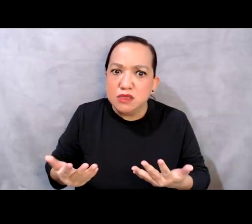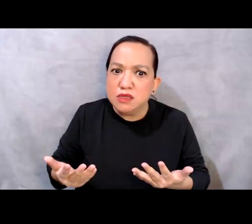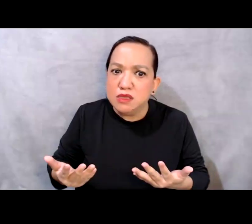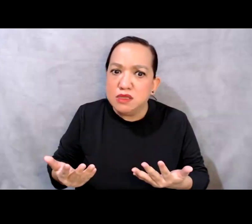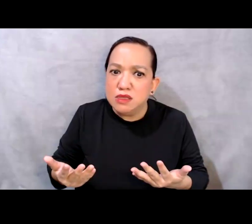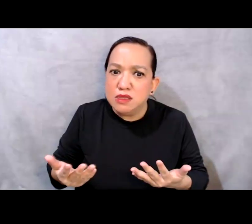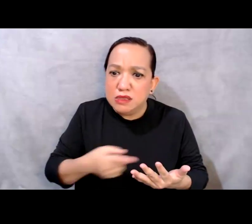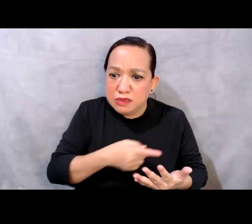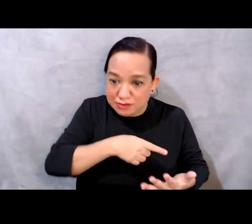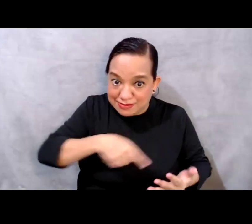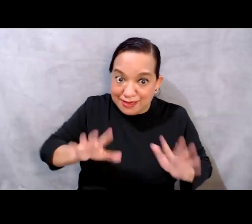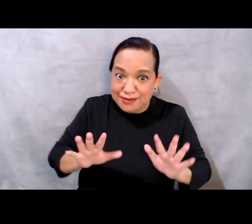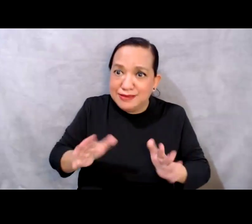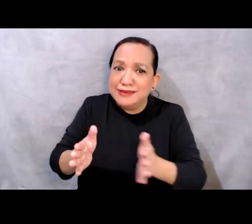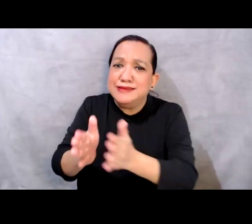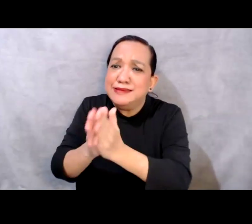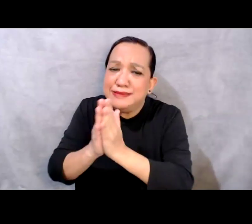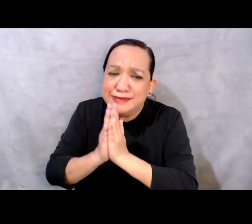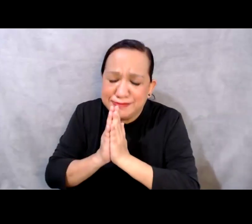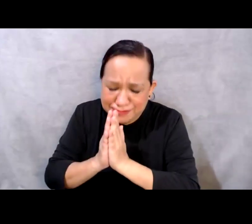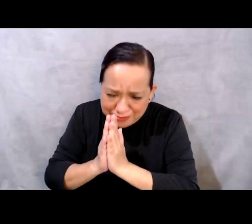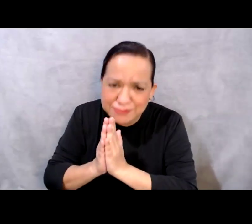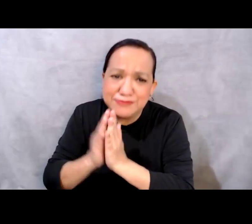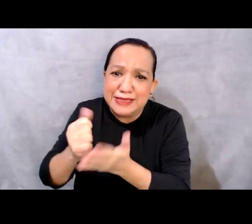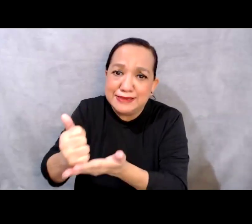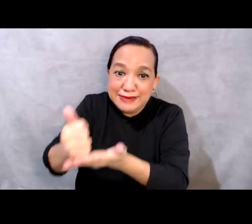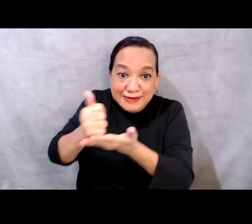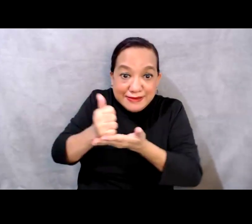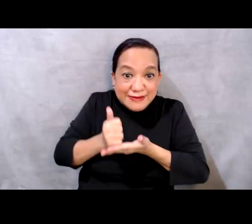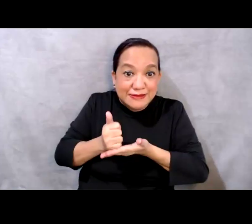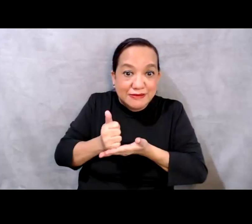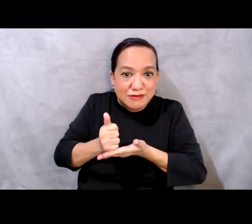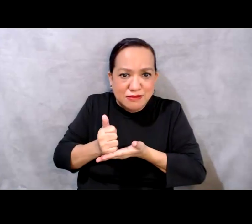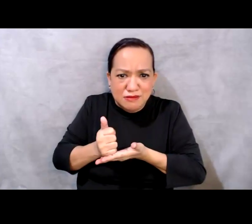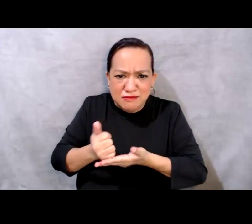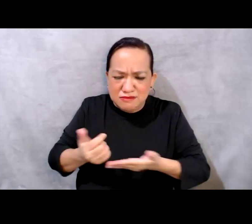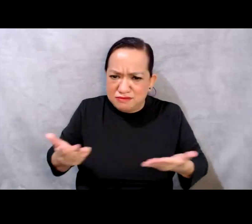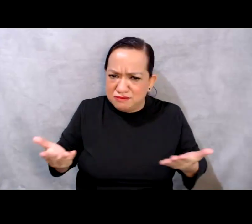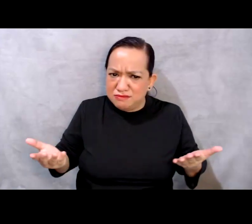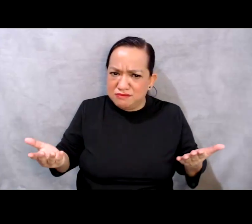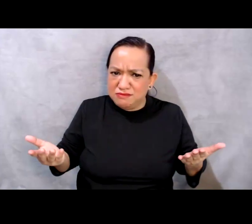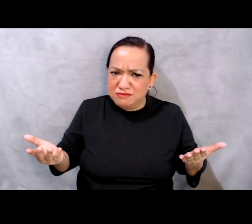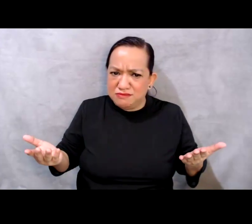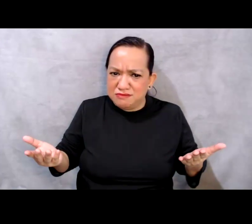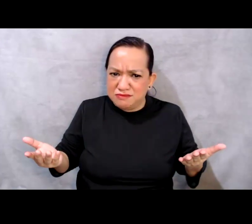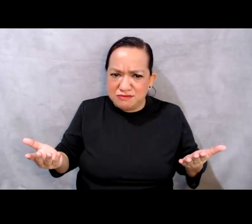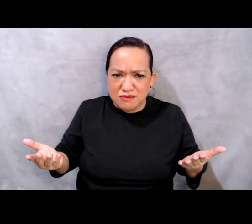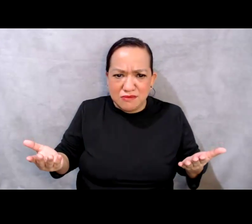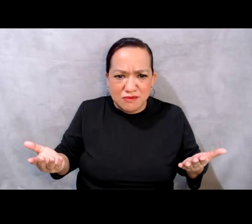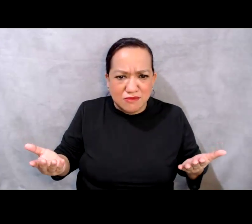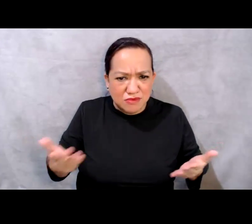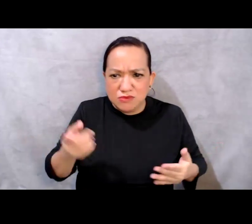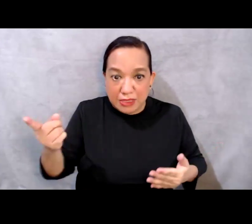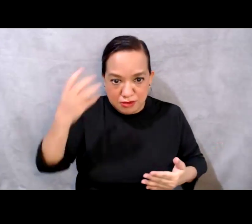said, how dare you come and insult our corporator and bring these outsiders? If you do